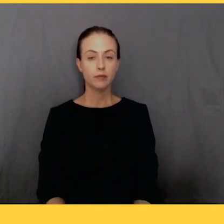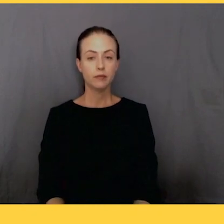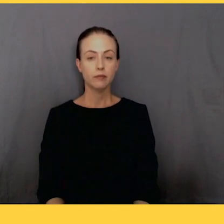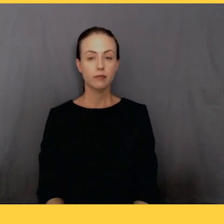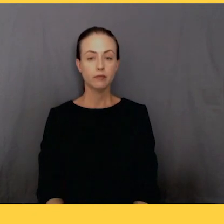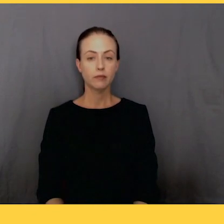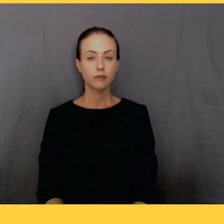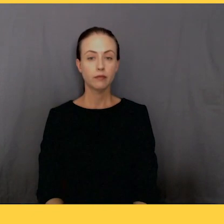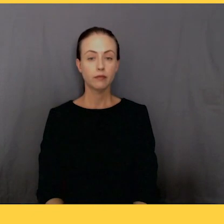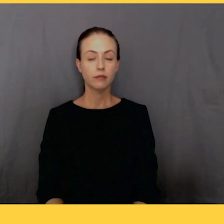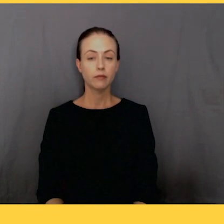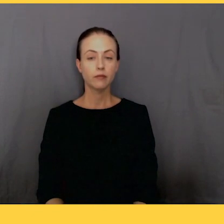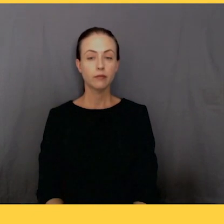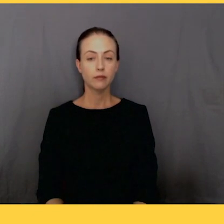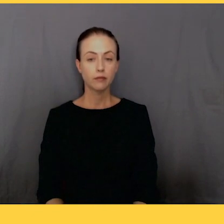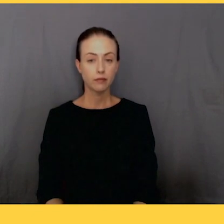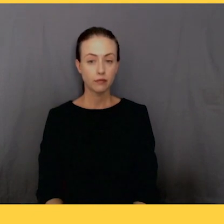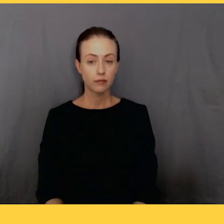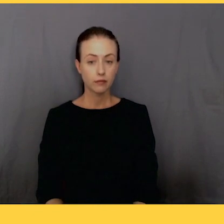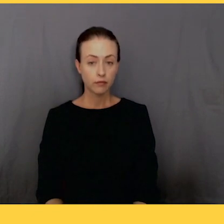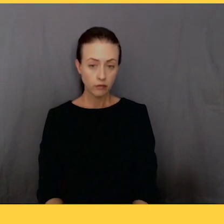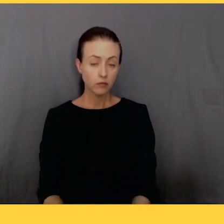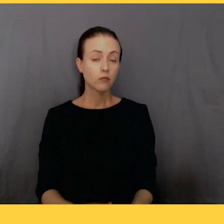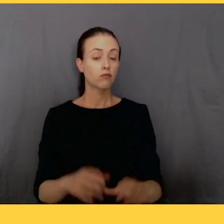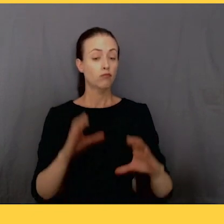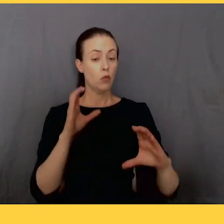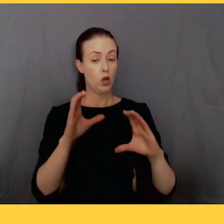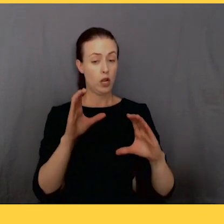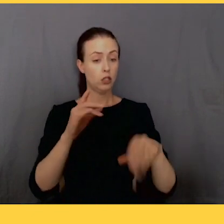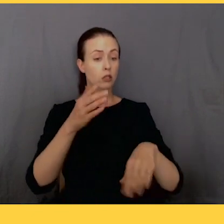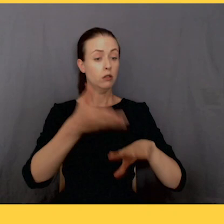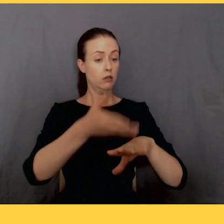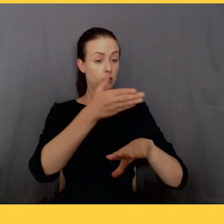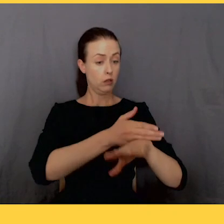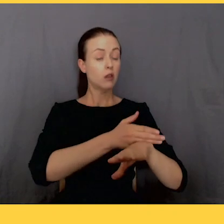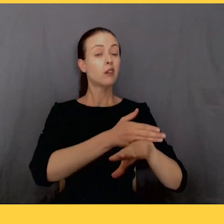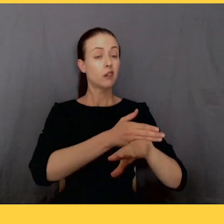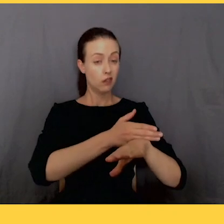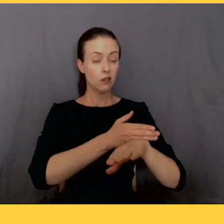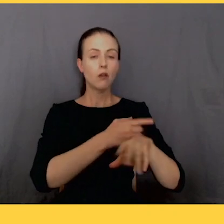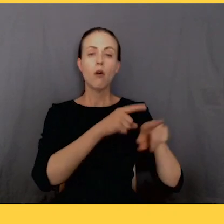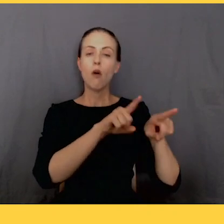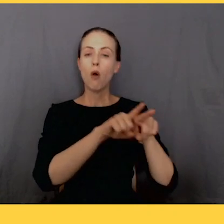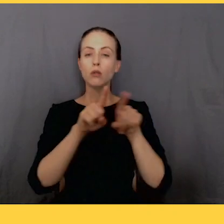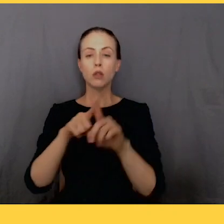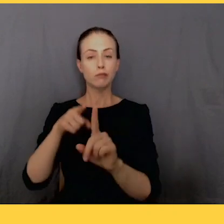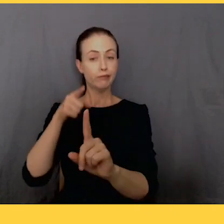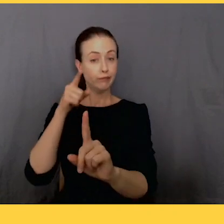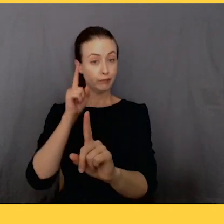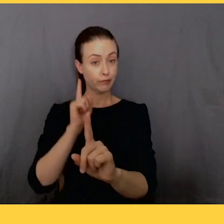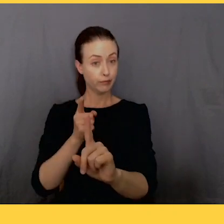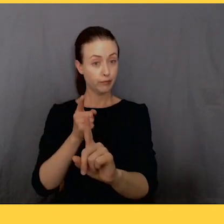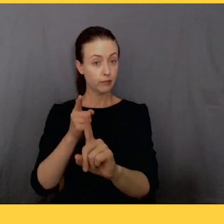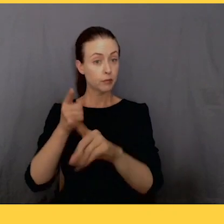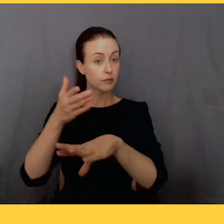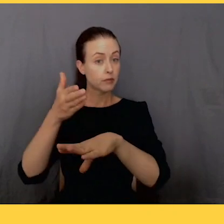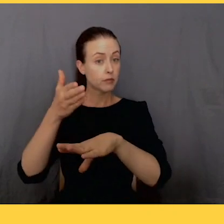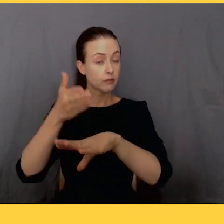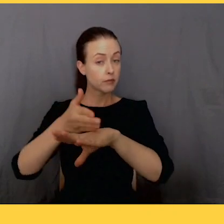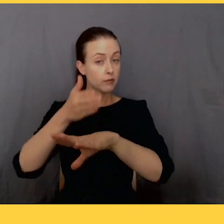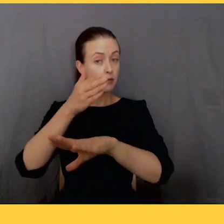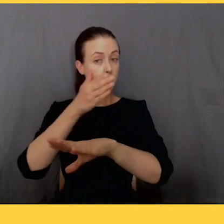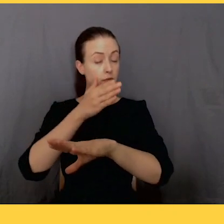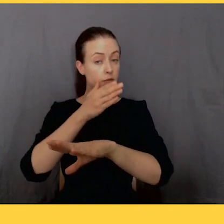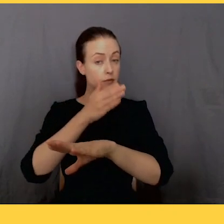the enhancements in our communication, one of the other things that was really important for us to do was